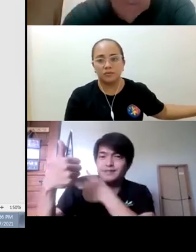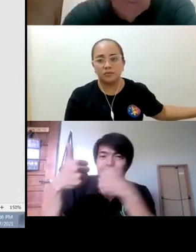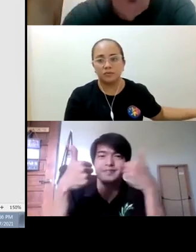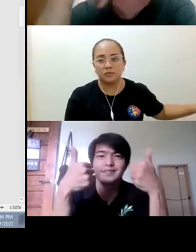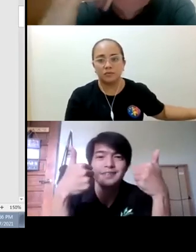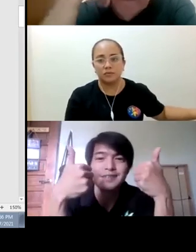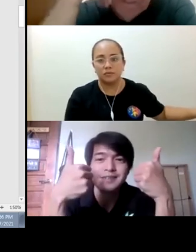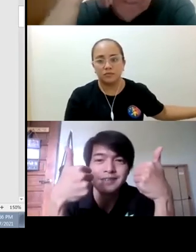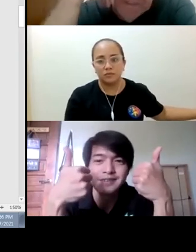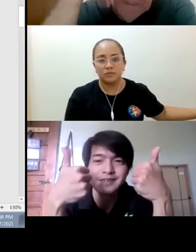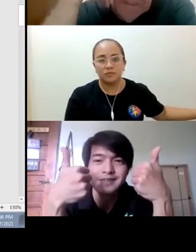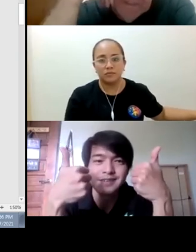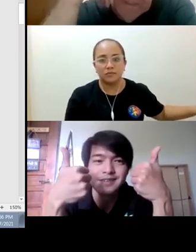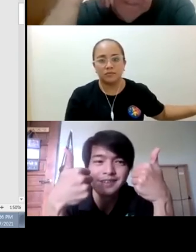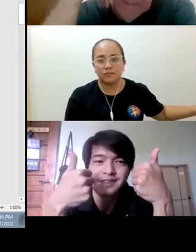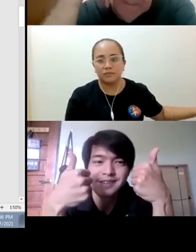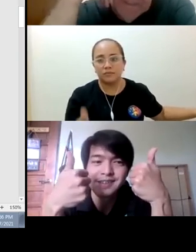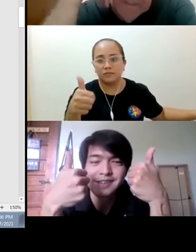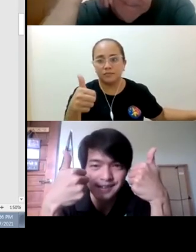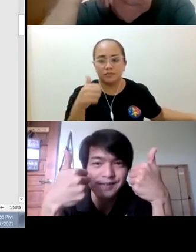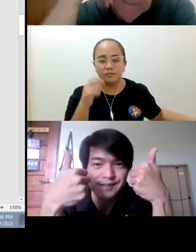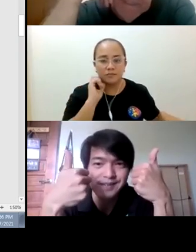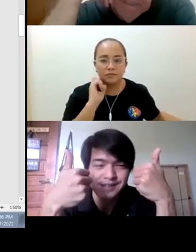This is the handshake. Okay.